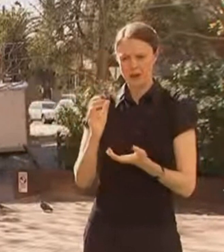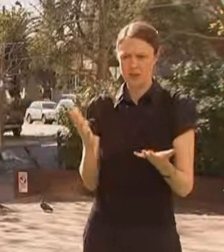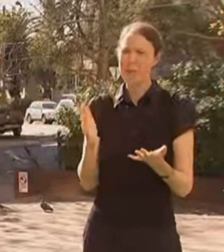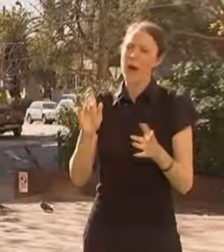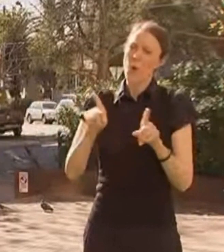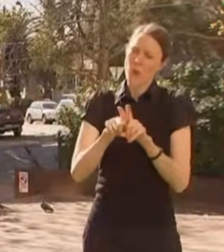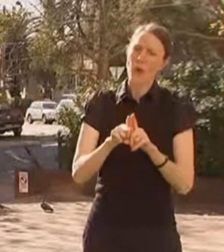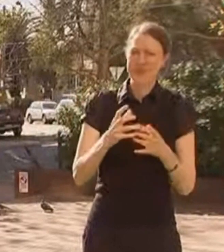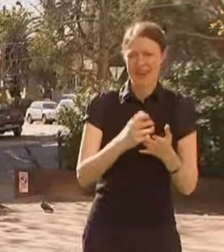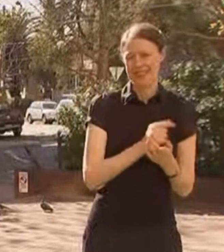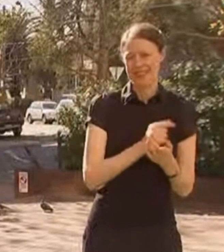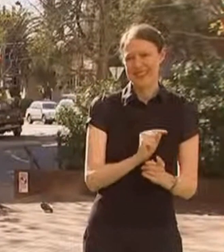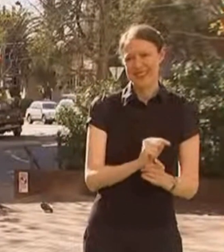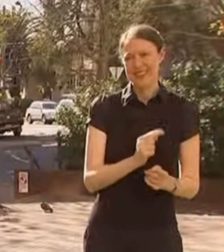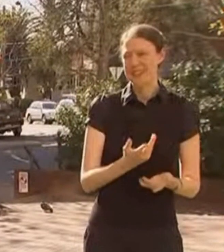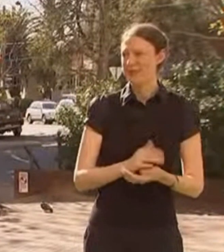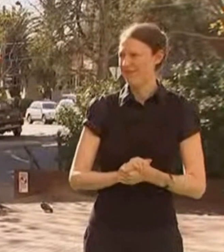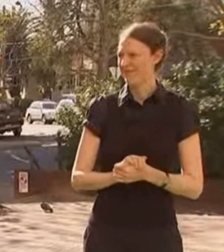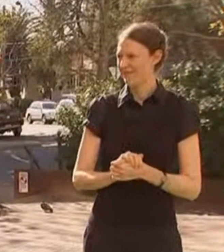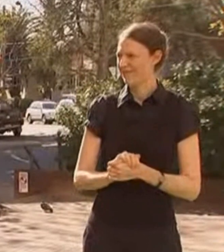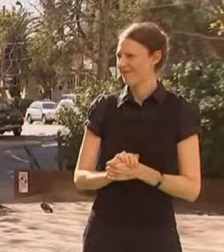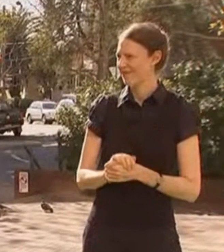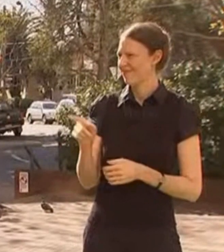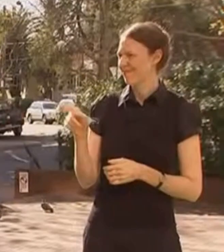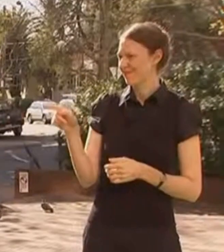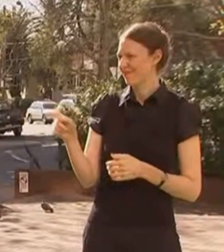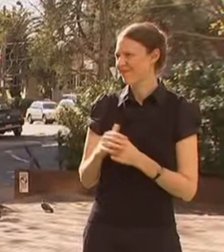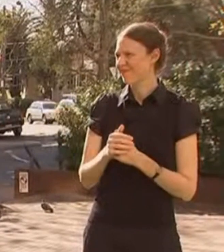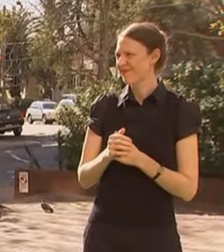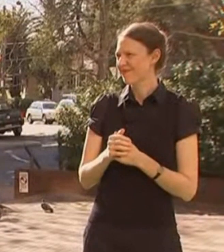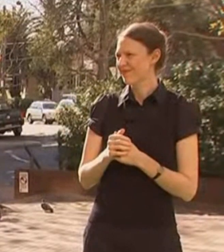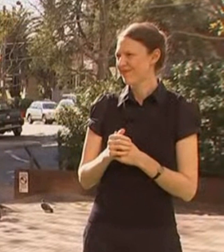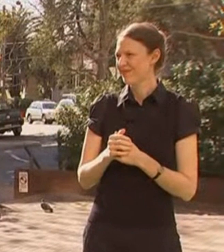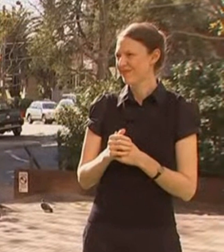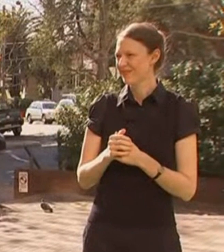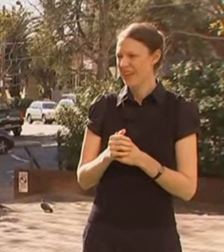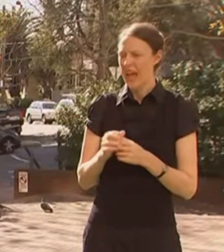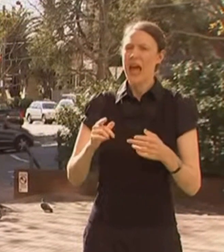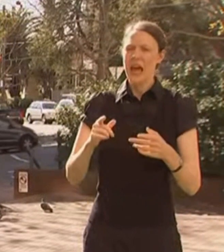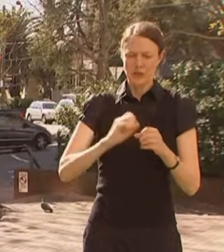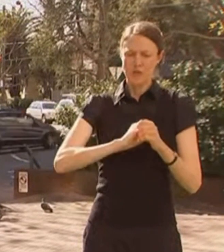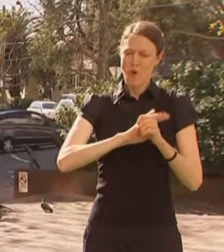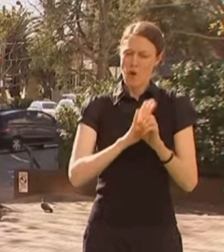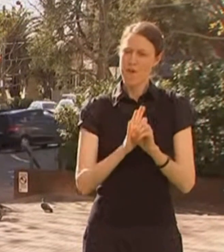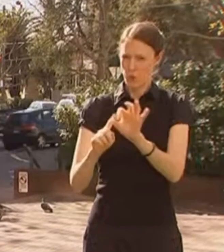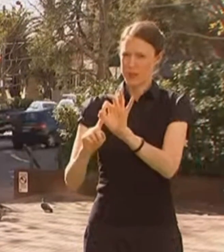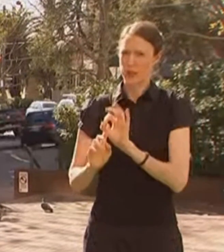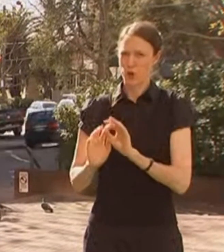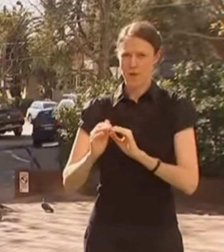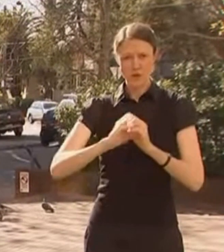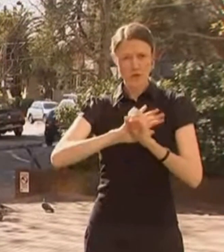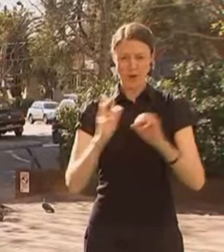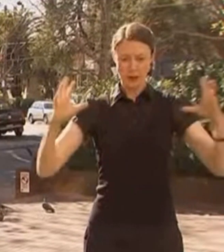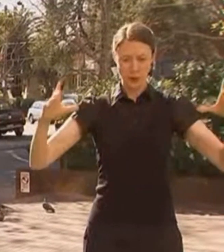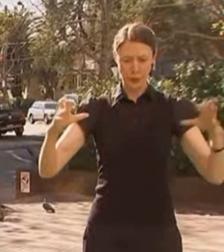until the 11th hour. We do that consistently. We understand the importance of freedom of speech, but we also understand